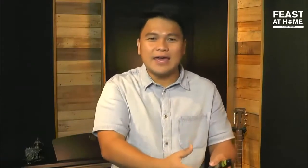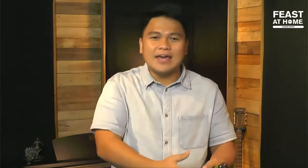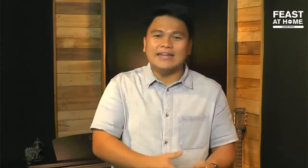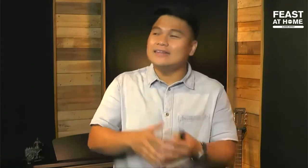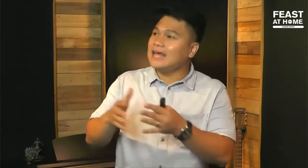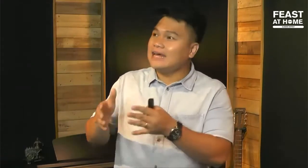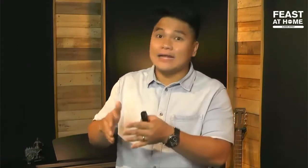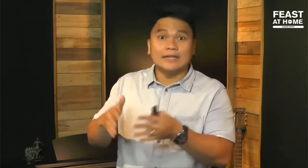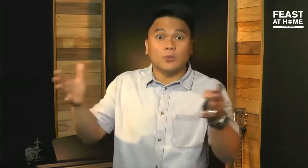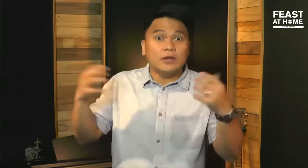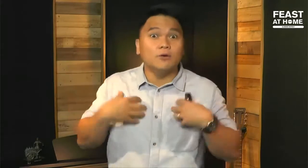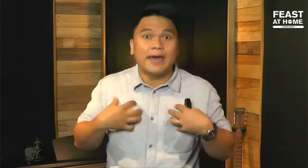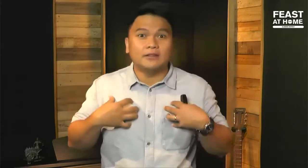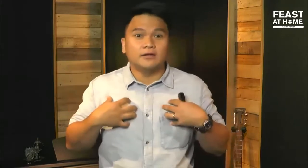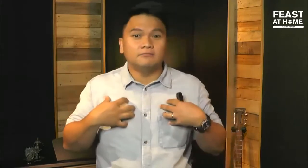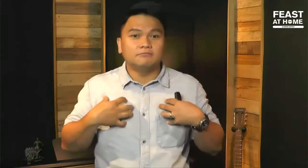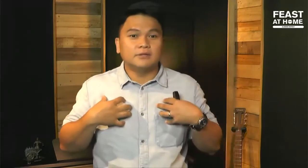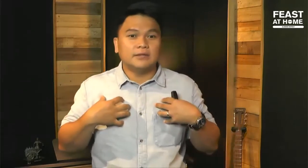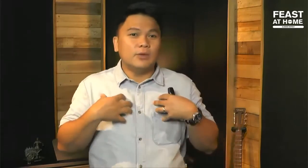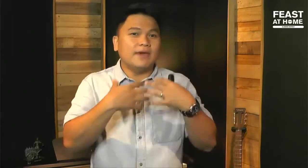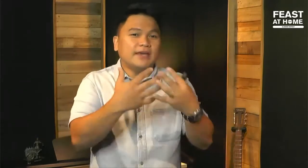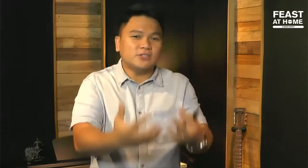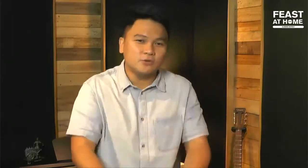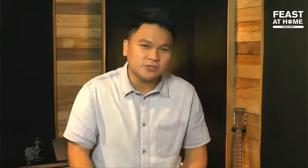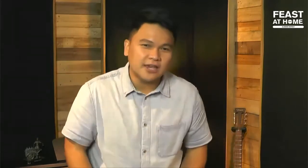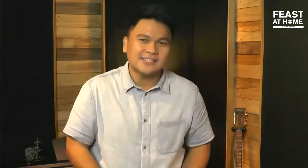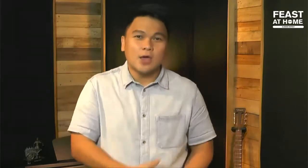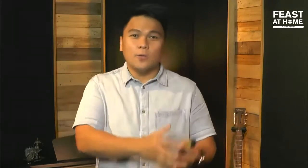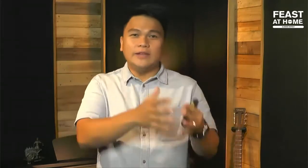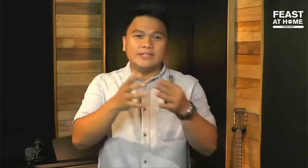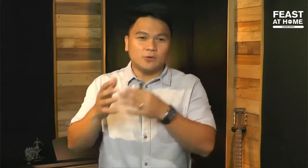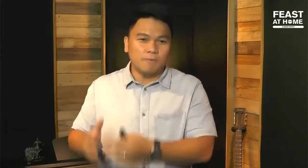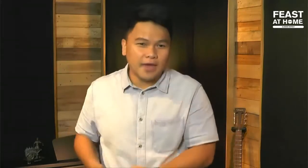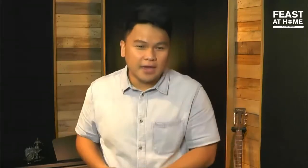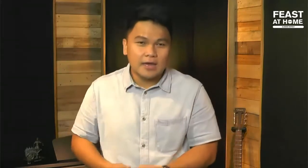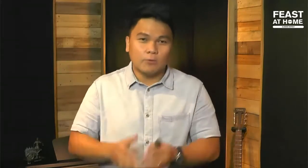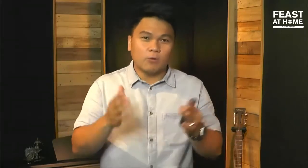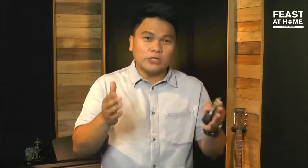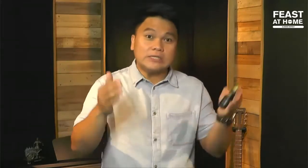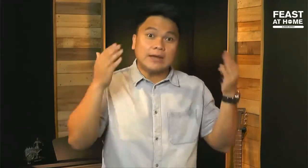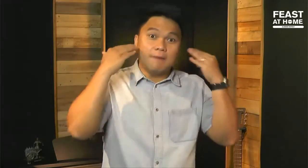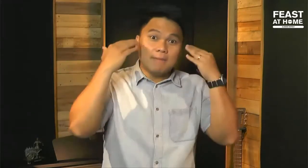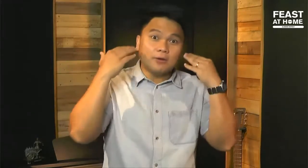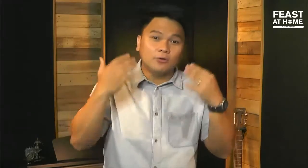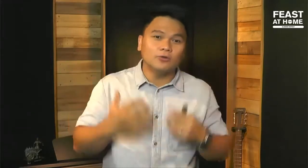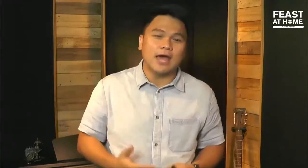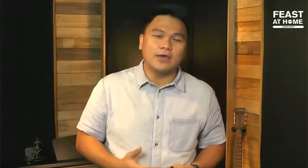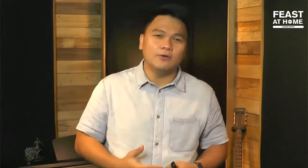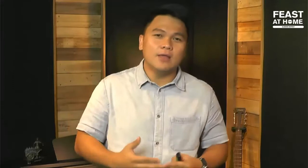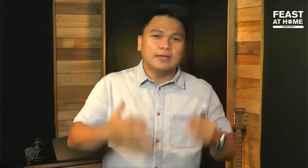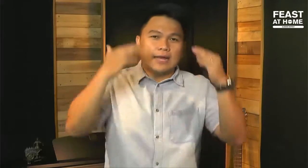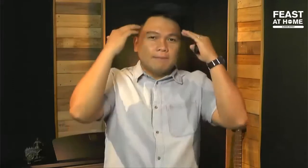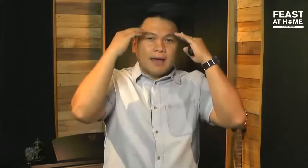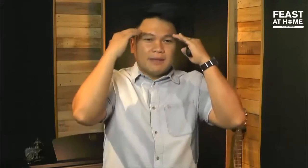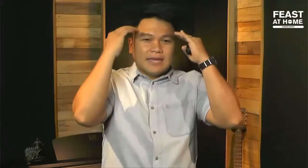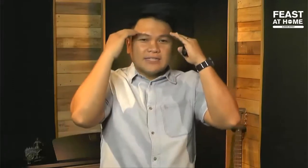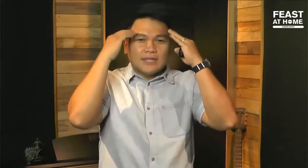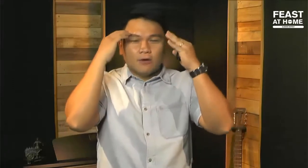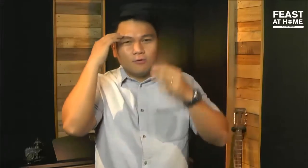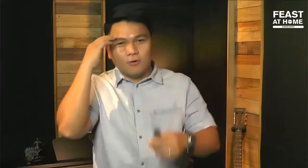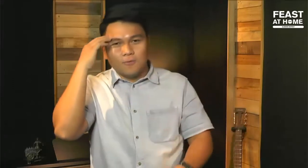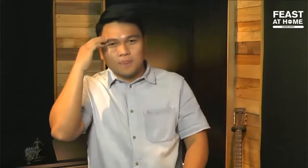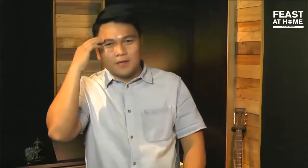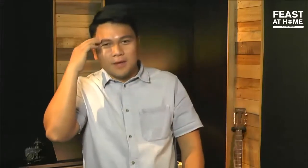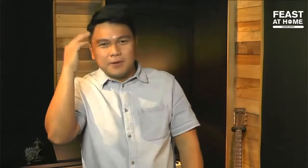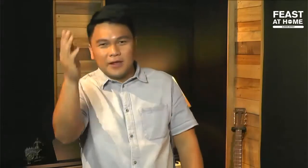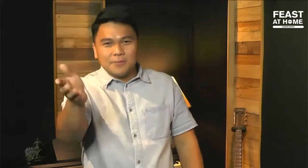way and tell God that we know better. We make excuses, we disobey, worse, nagmamarunong tayo, nagmamatigas ng